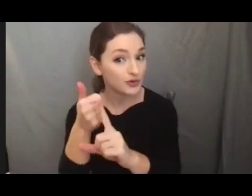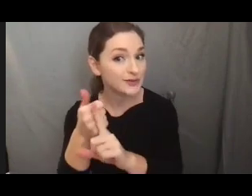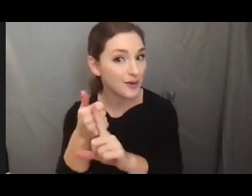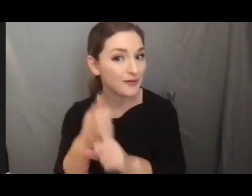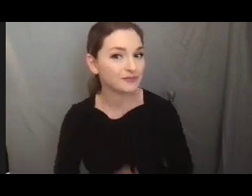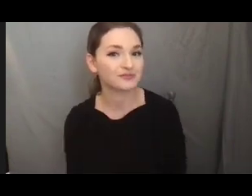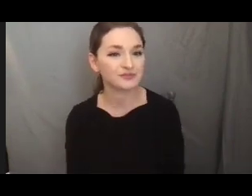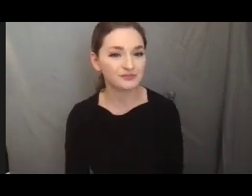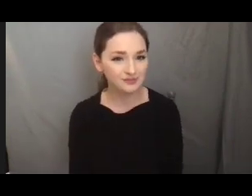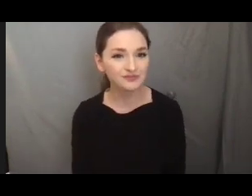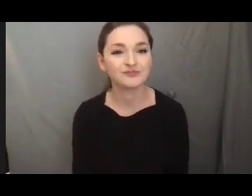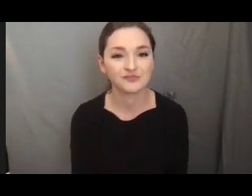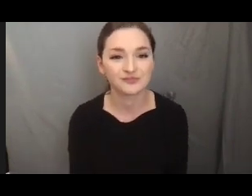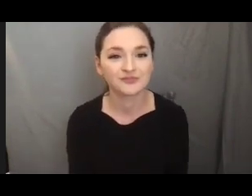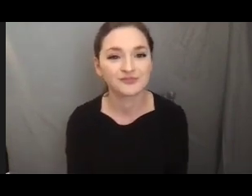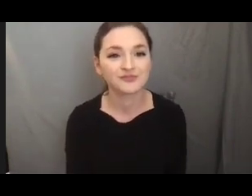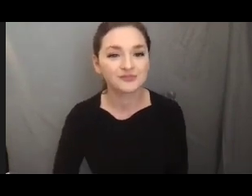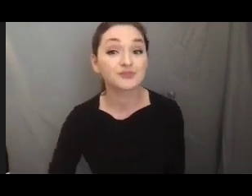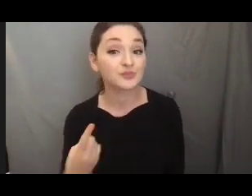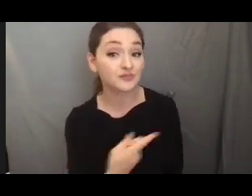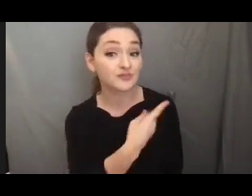Yeah, very good. And here's the name of